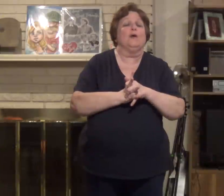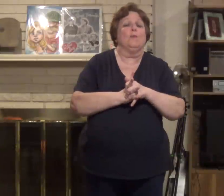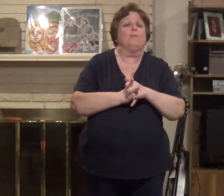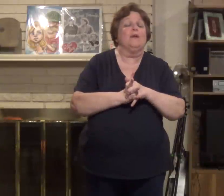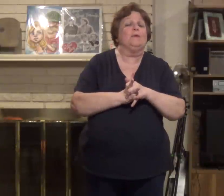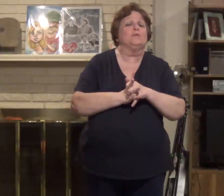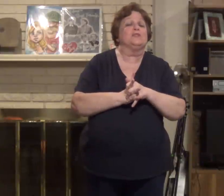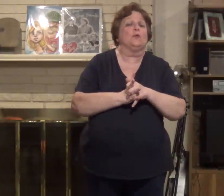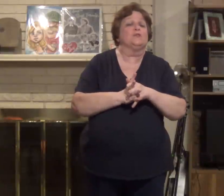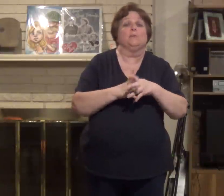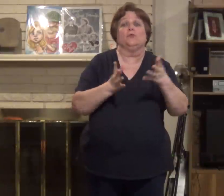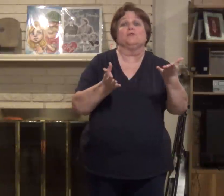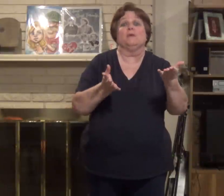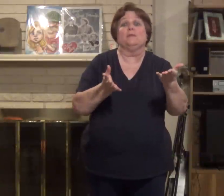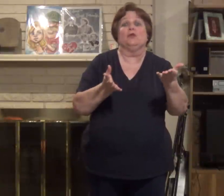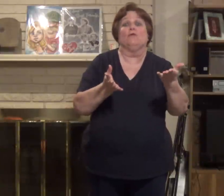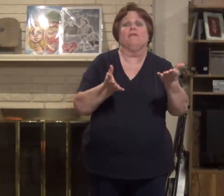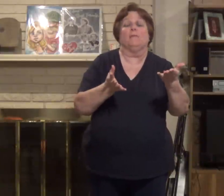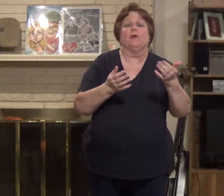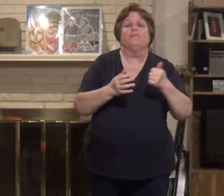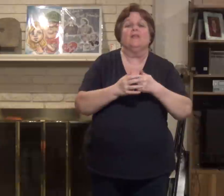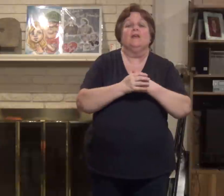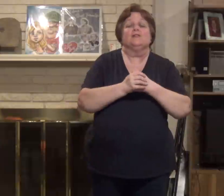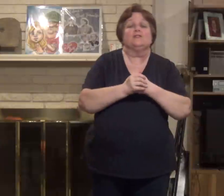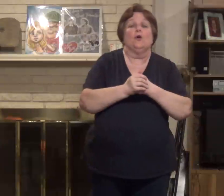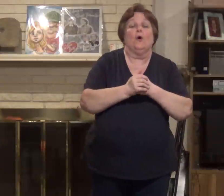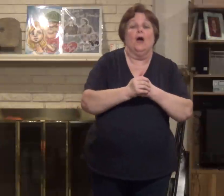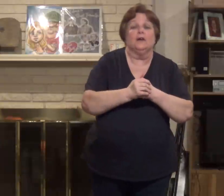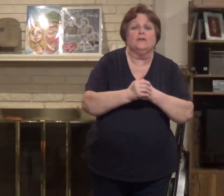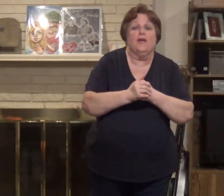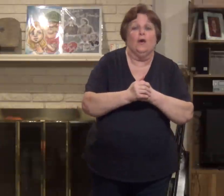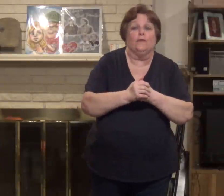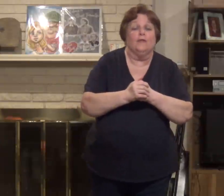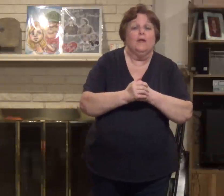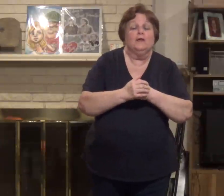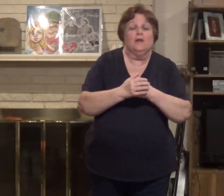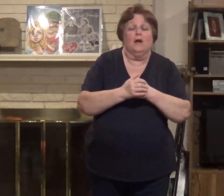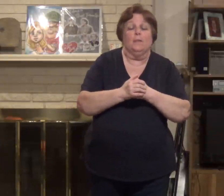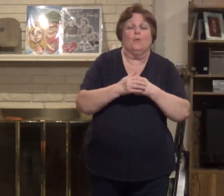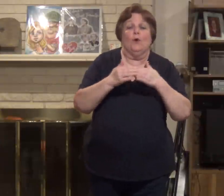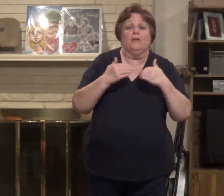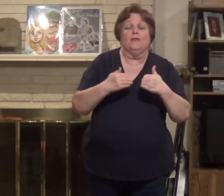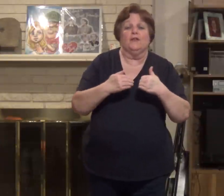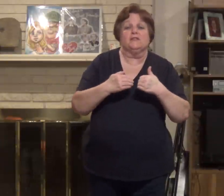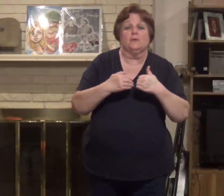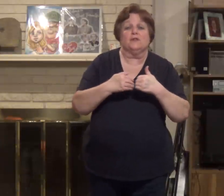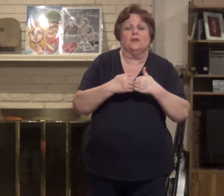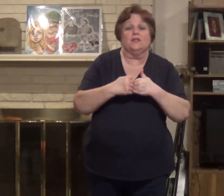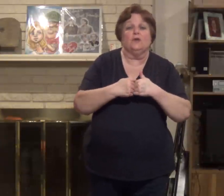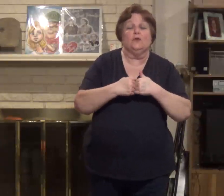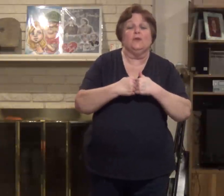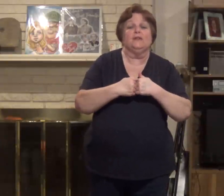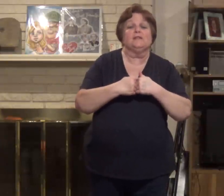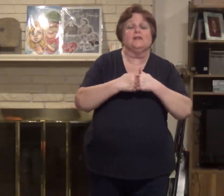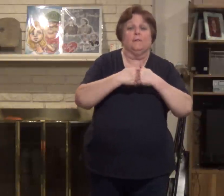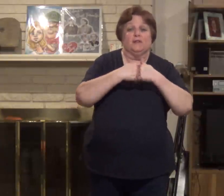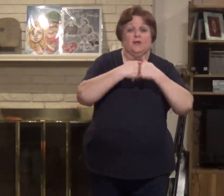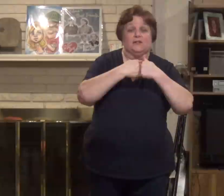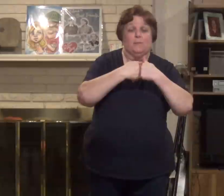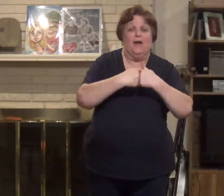will maybe start resuming those maybe in November. So, on to the health. One of the things I was going to tell you is, I'm going to tell you some